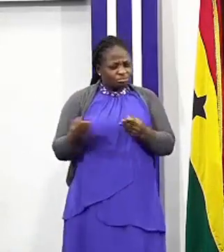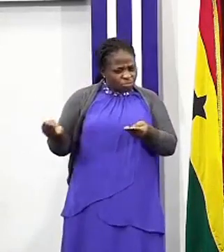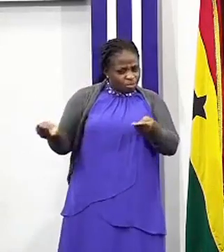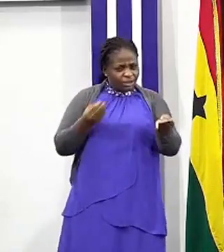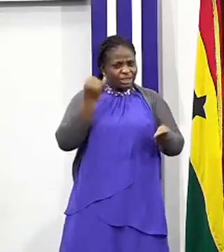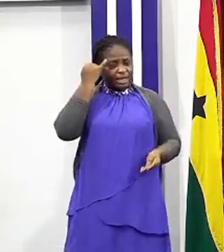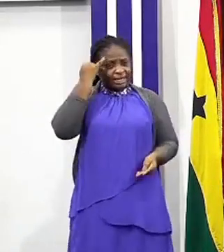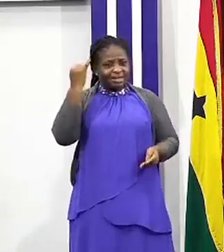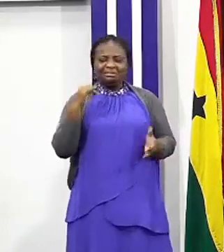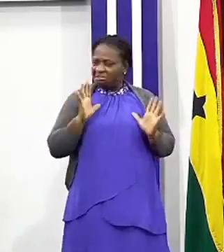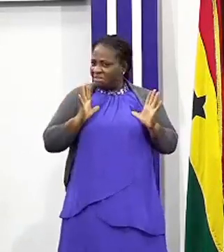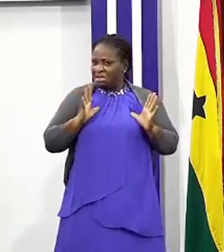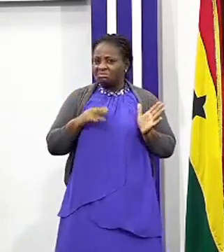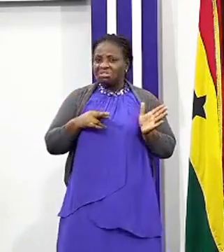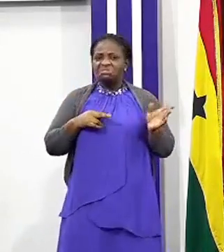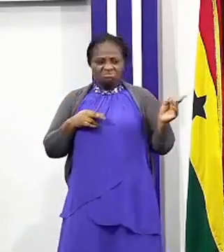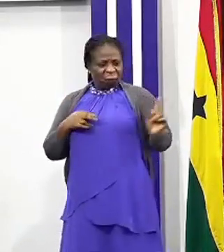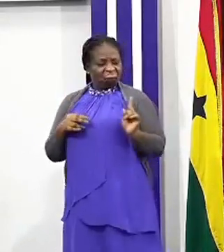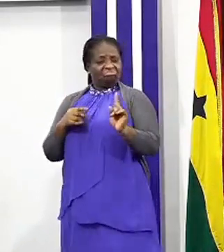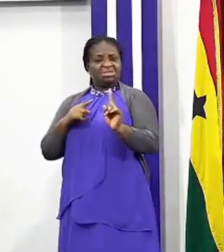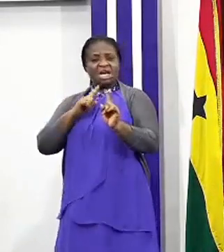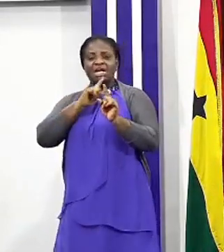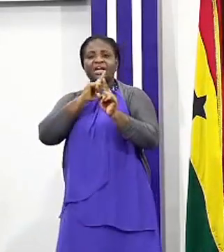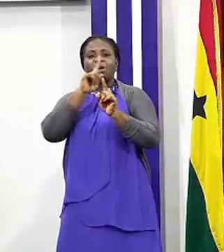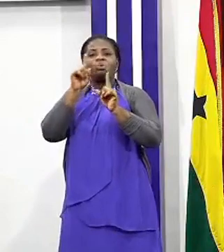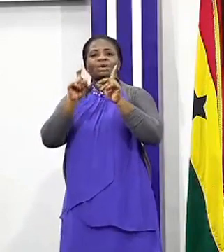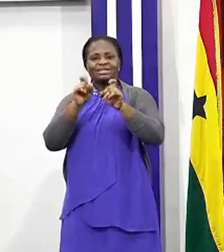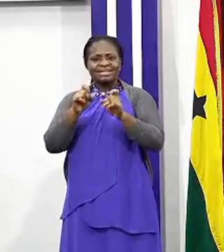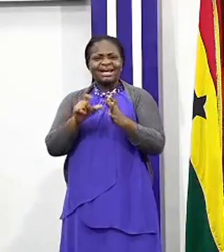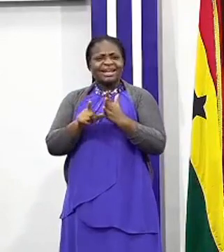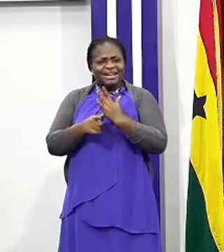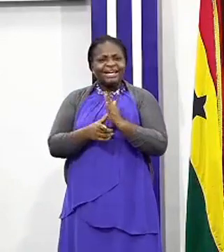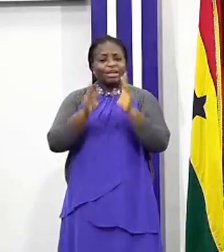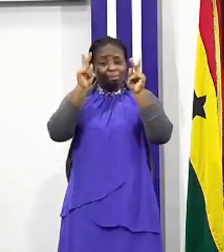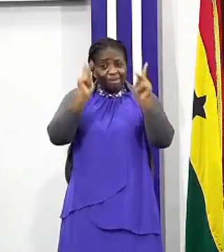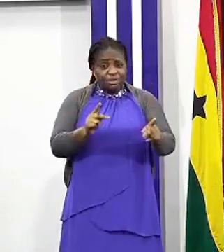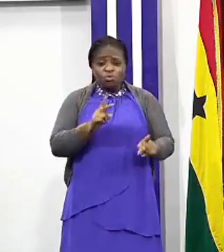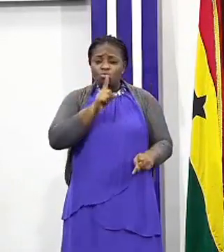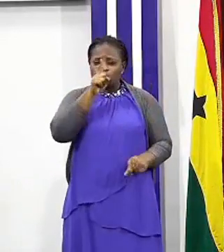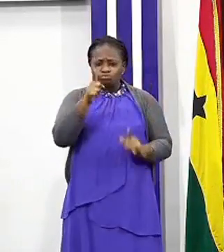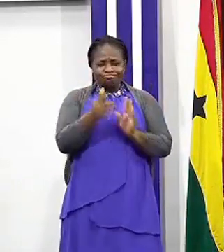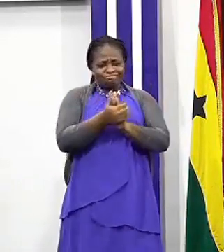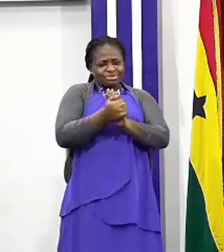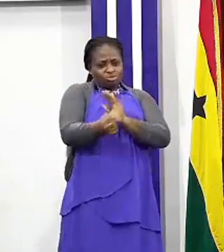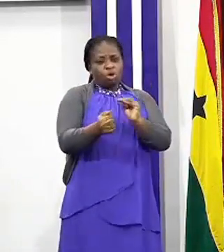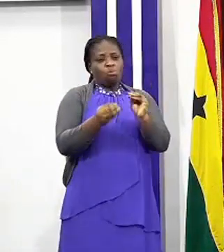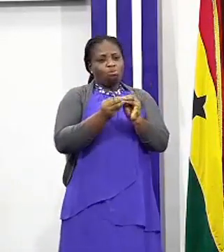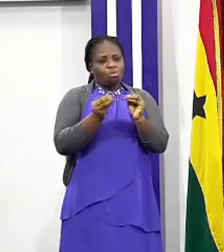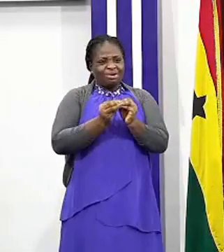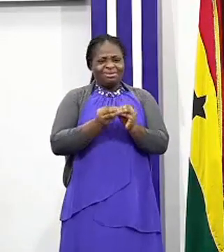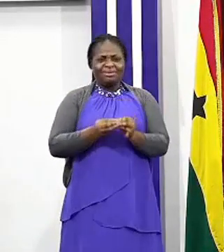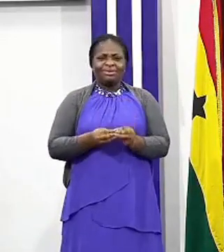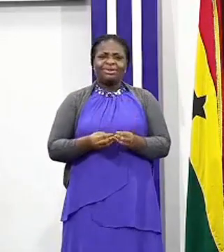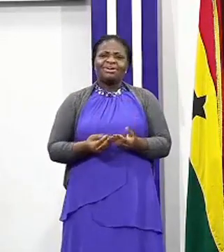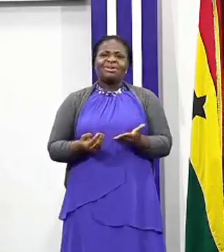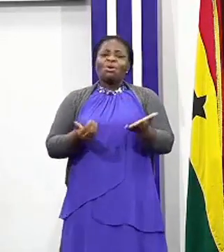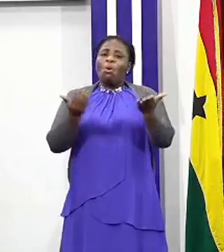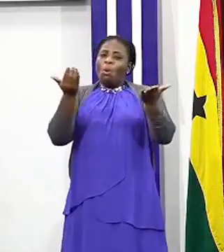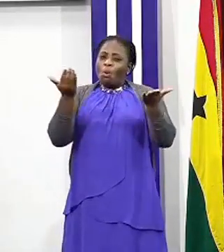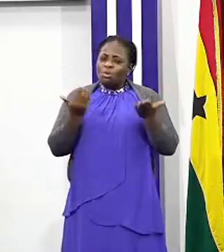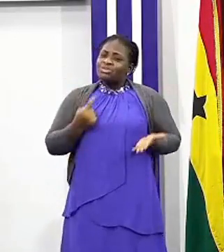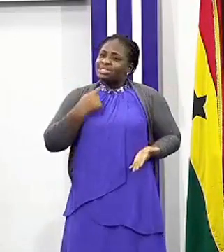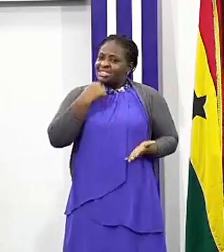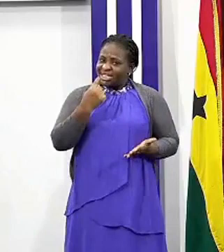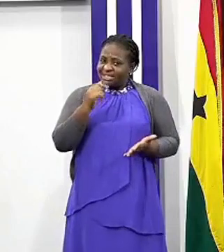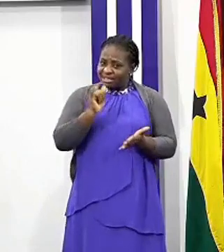You report the fact, you raise the questions. That let the experts do the opinions. One repeat point that